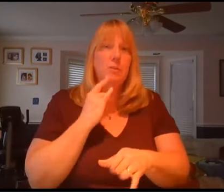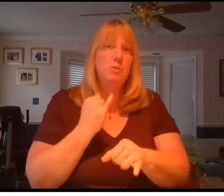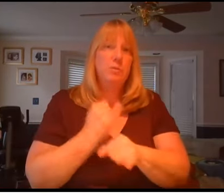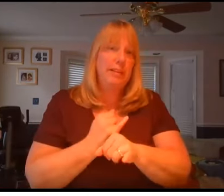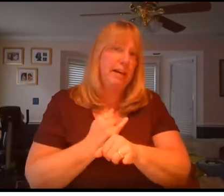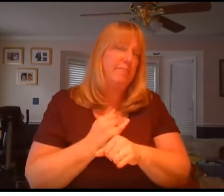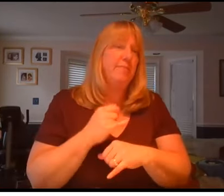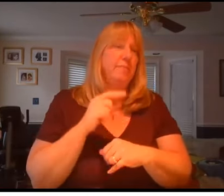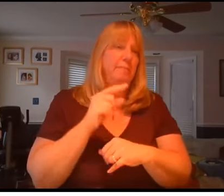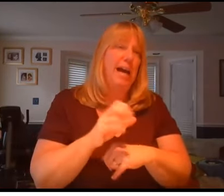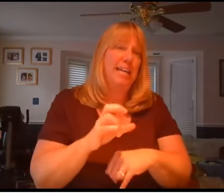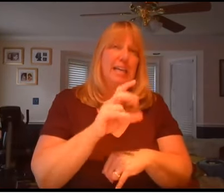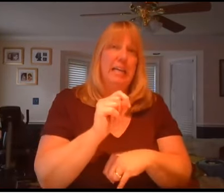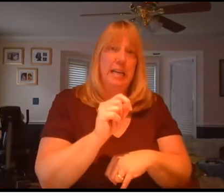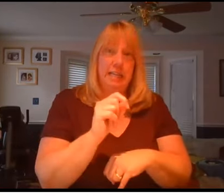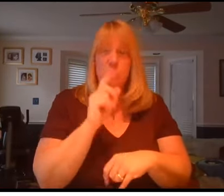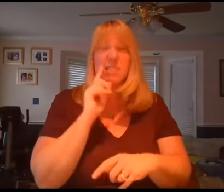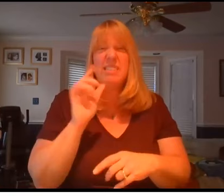We'll set up a school for the deaf.